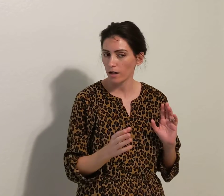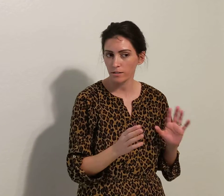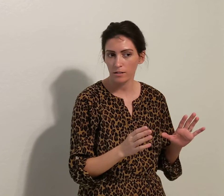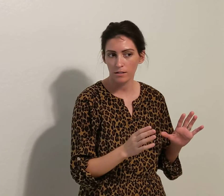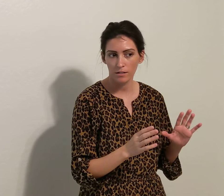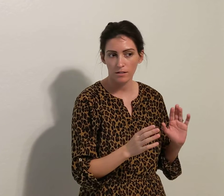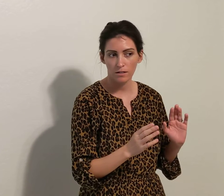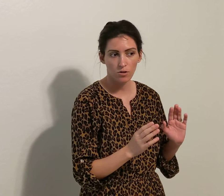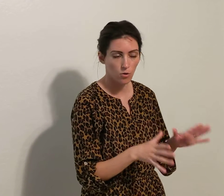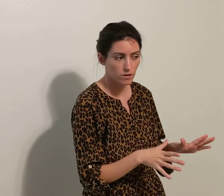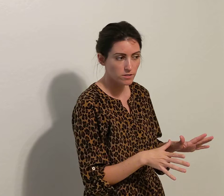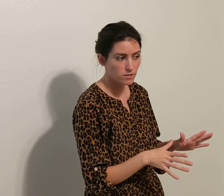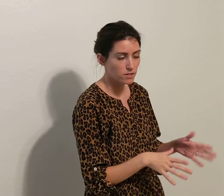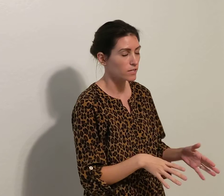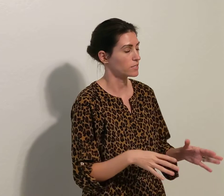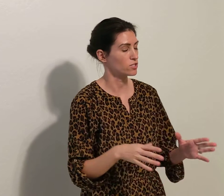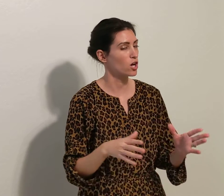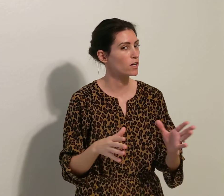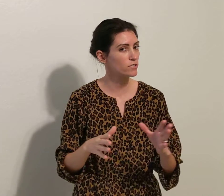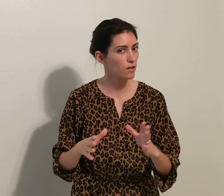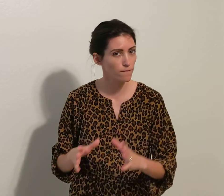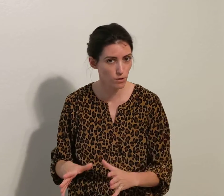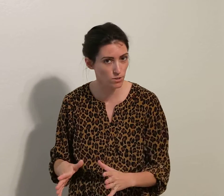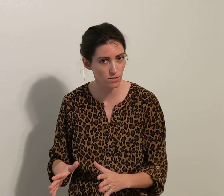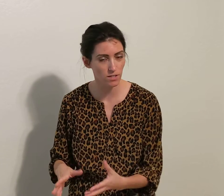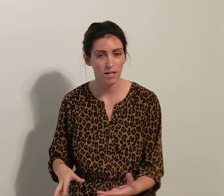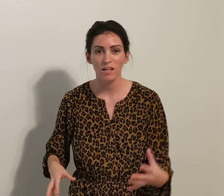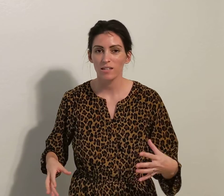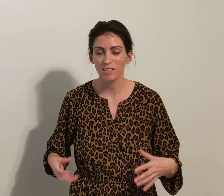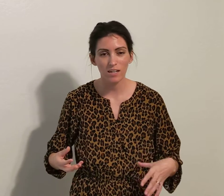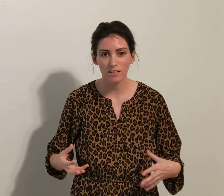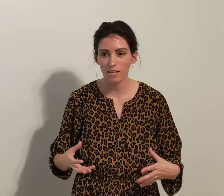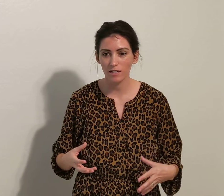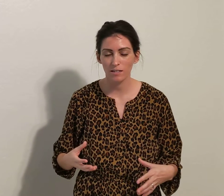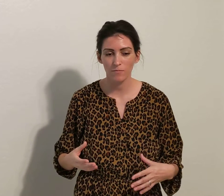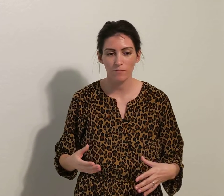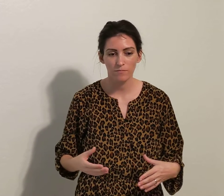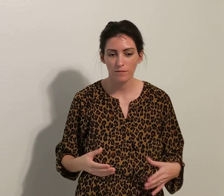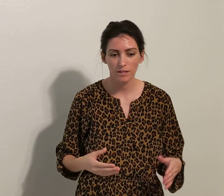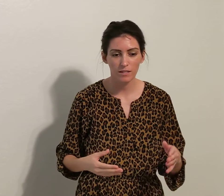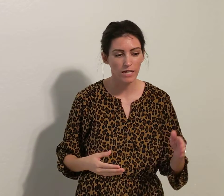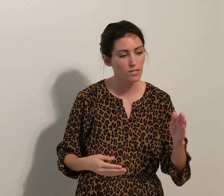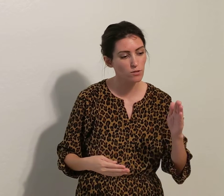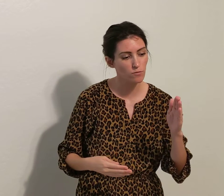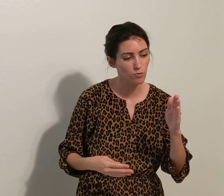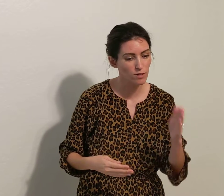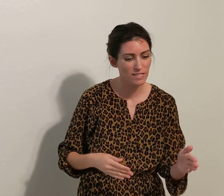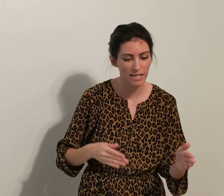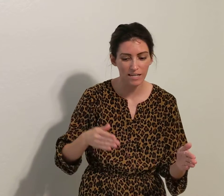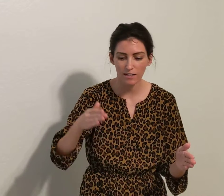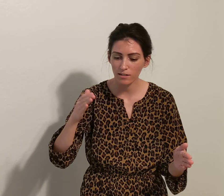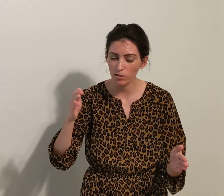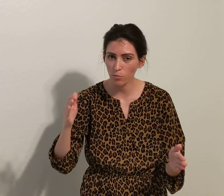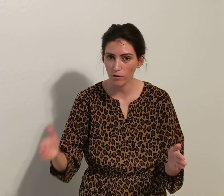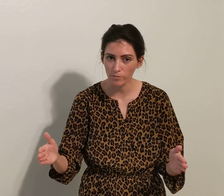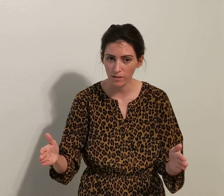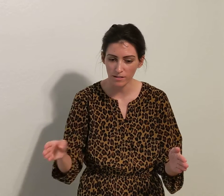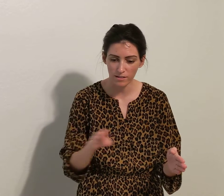not a chorus. It's not a verse. It's kind of like getting you from point A to point B. It's